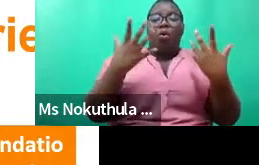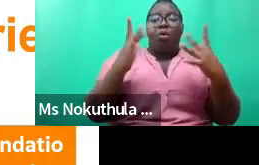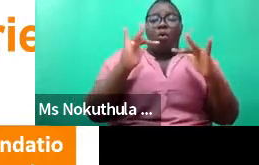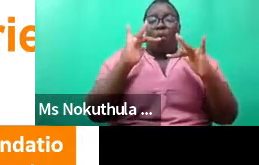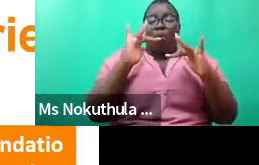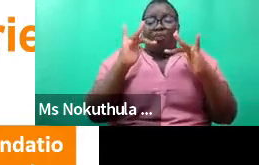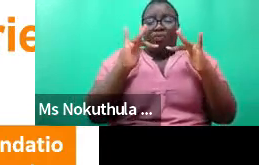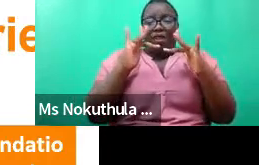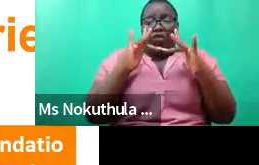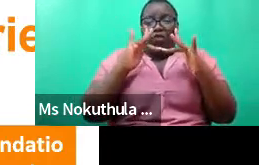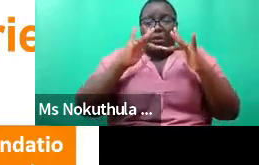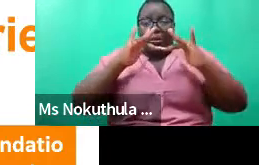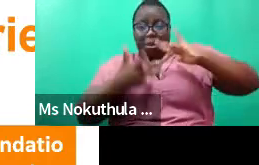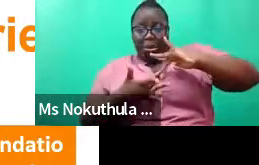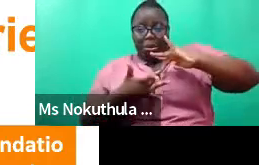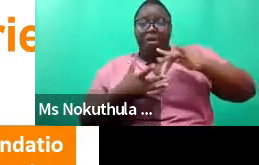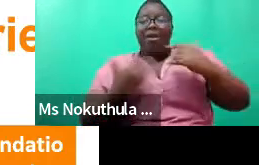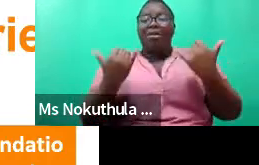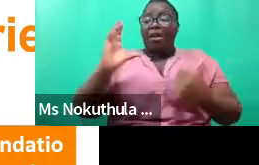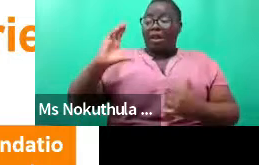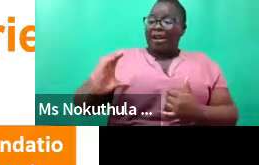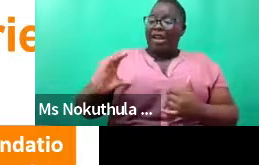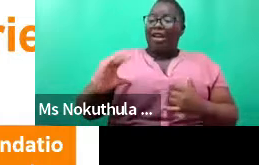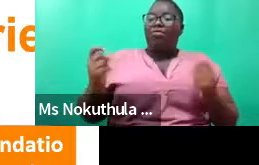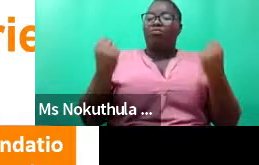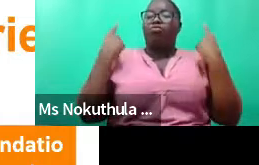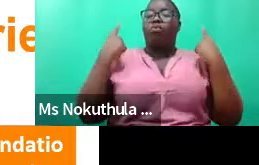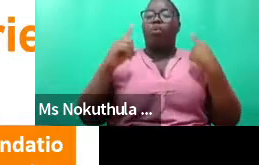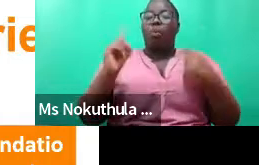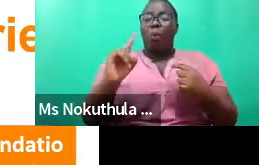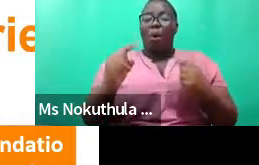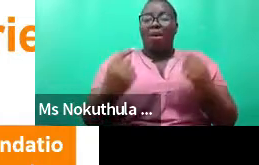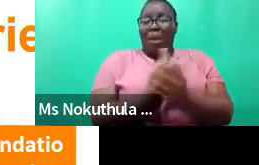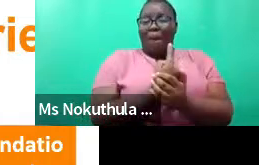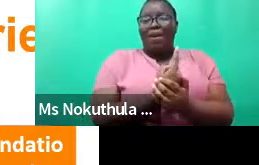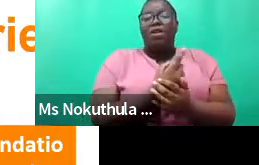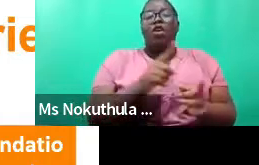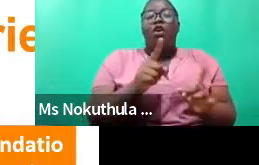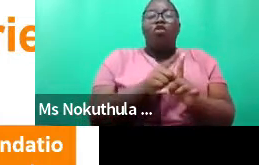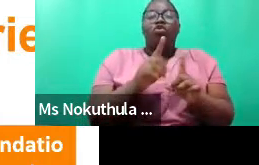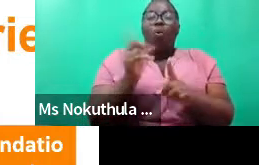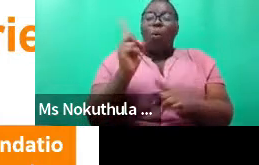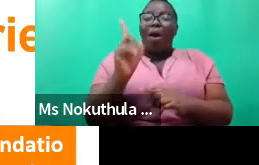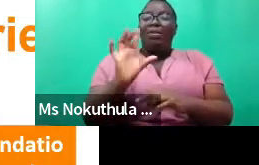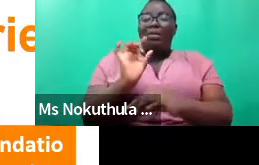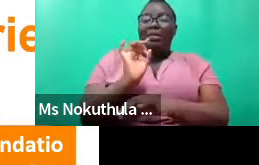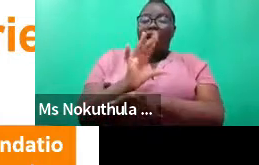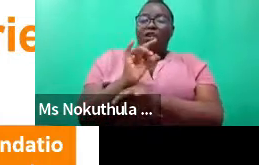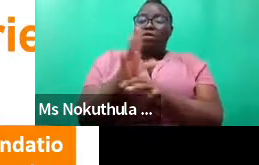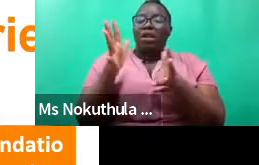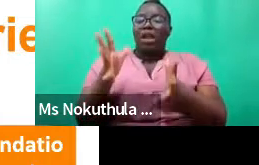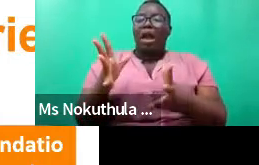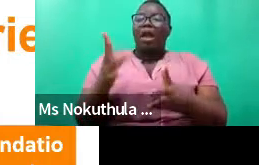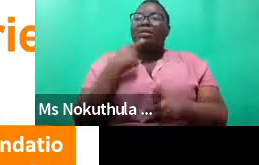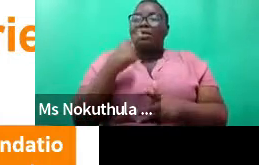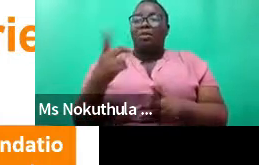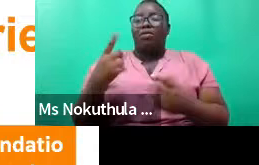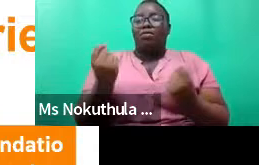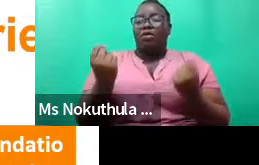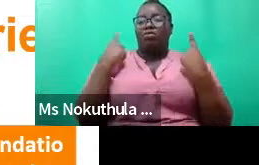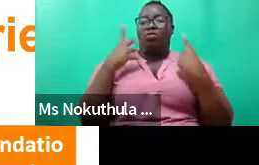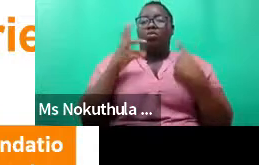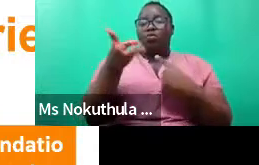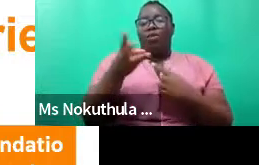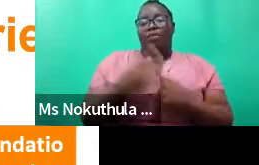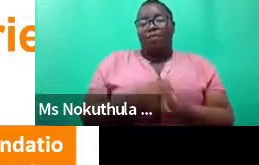then the client would not be able to understand what the counselor said. So also load shedding caused the